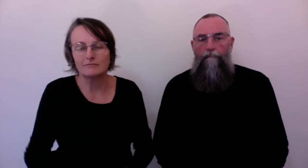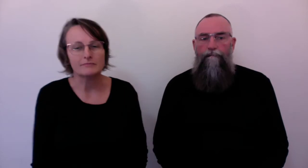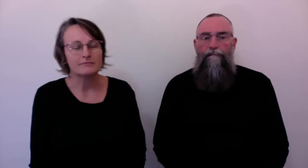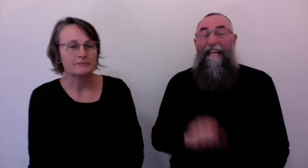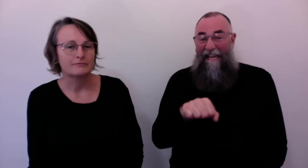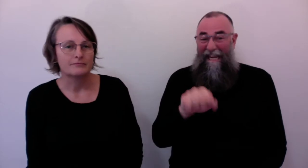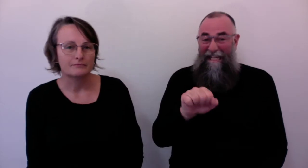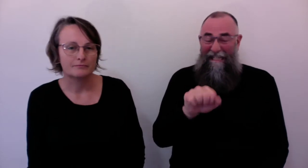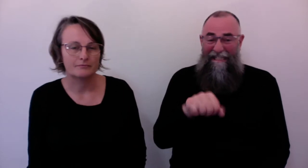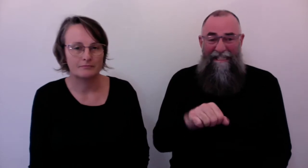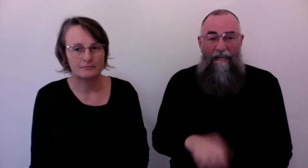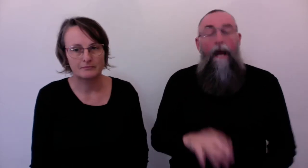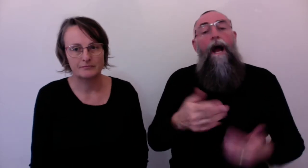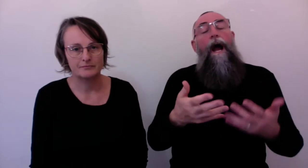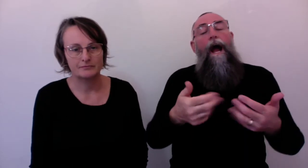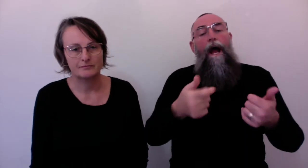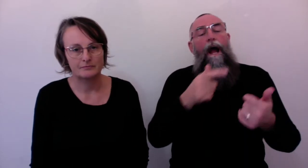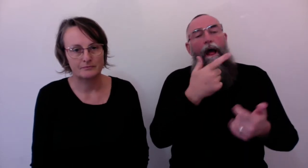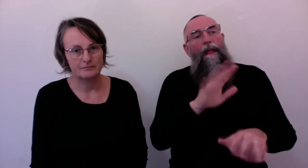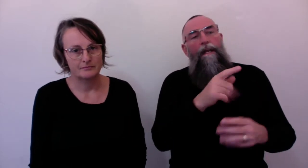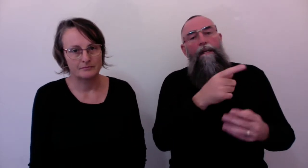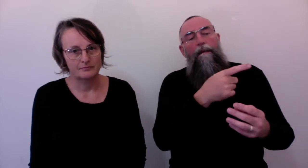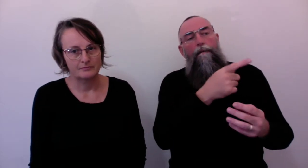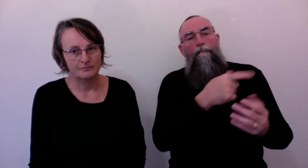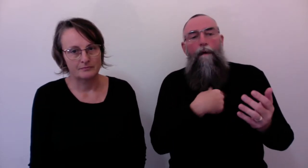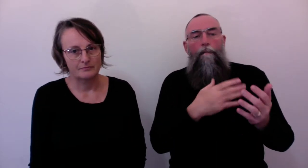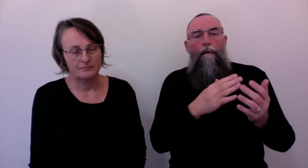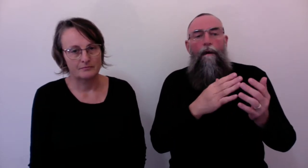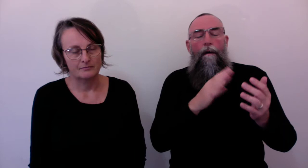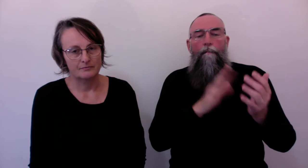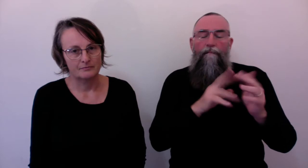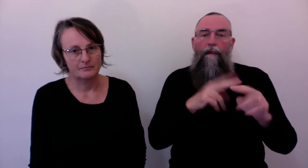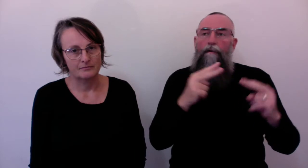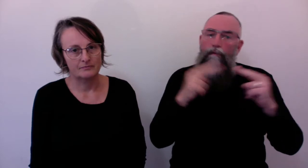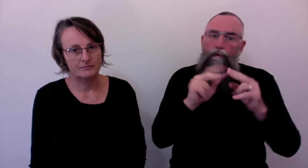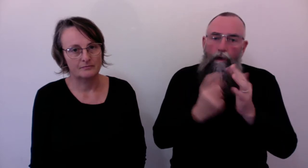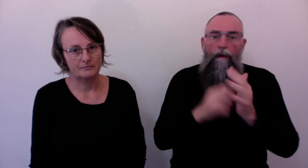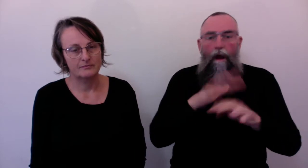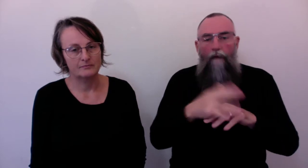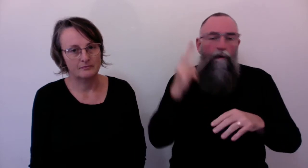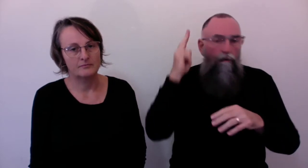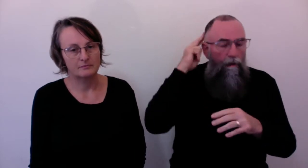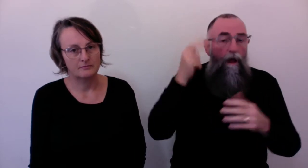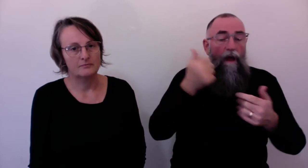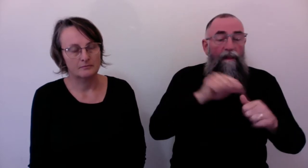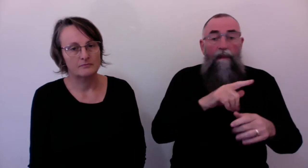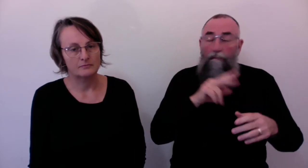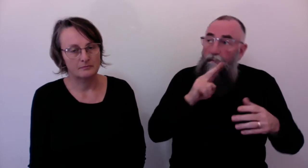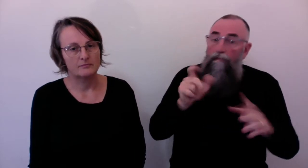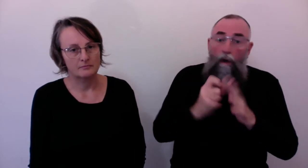And then they were talked about the cochlear implant, and then it turned out I was eligible for it, and then they went ahead with that.